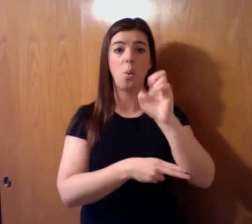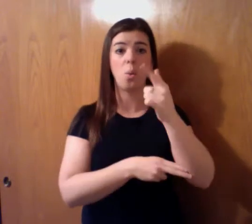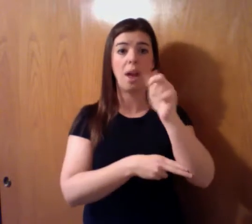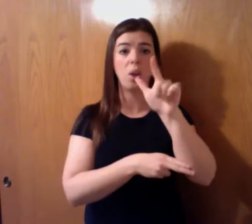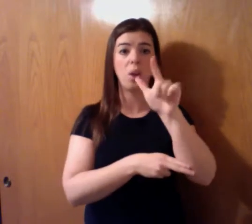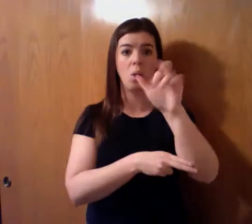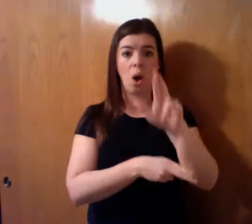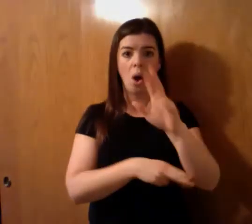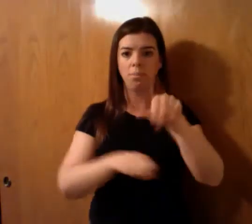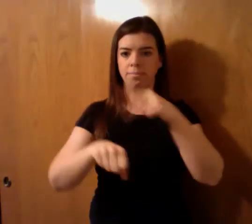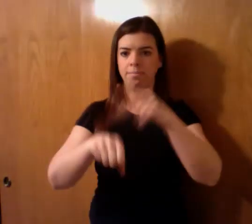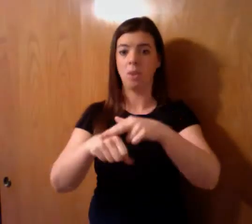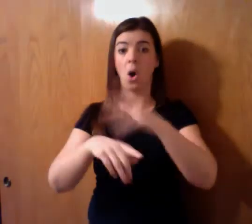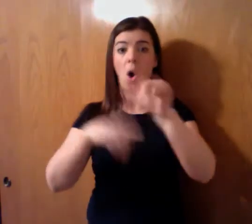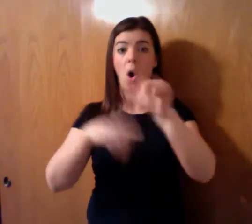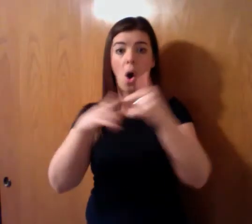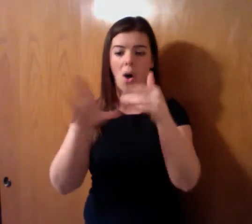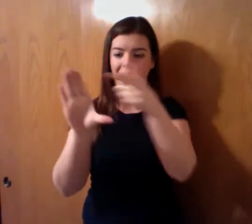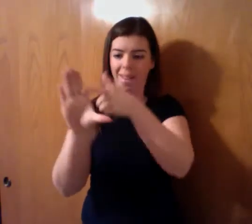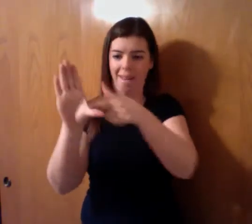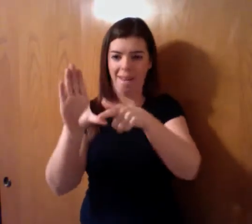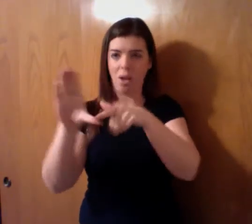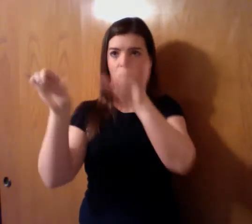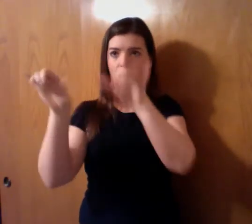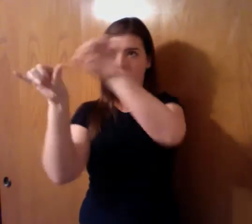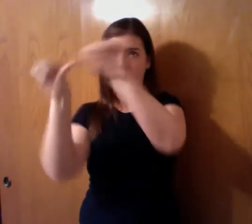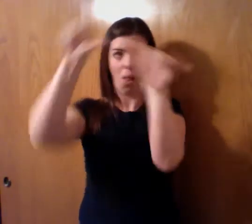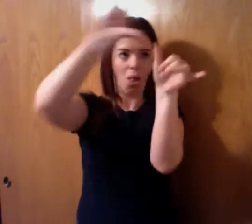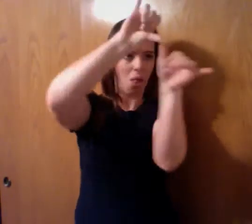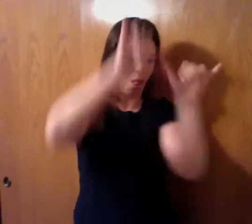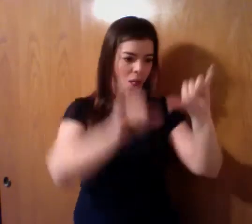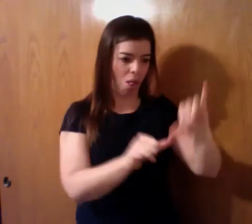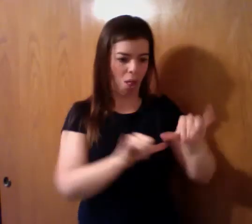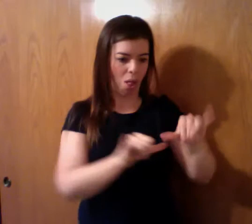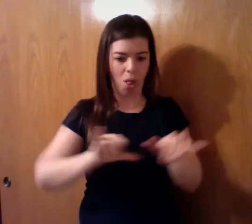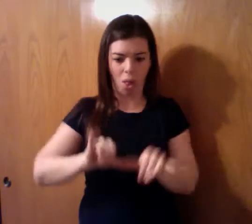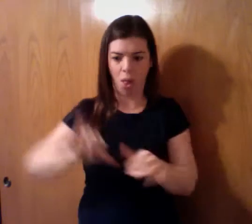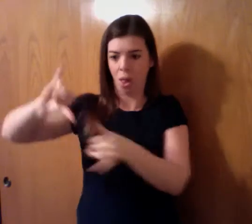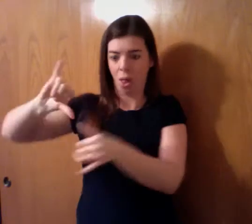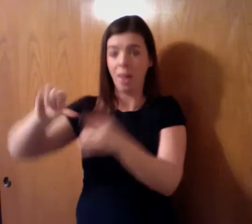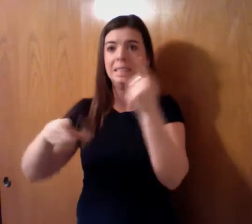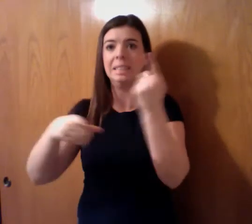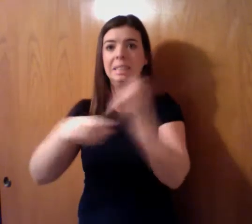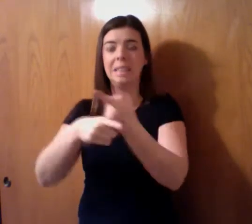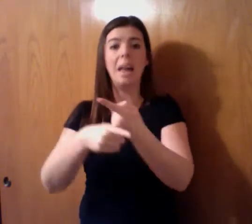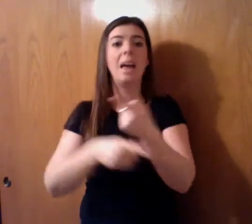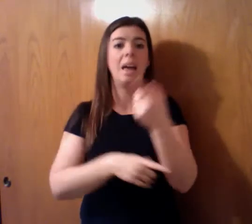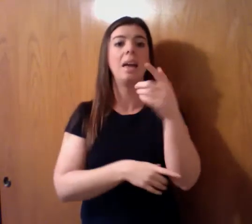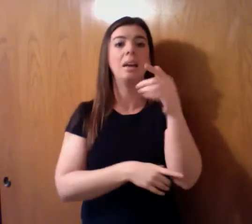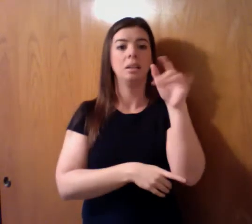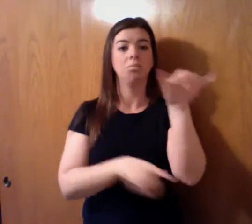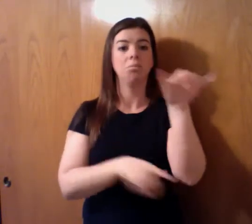because every angle is the same. But anything that has 6 sides is considered a hexagon. What about this